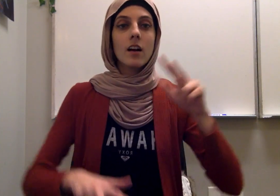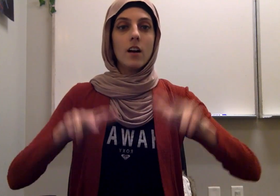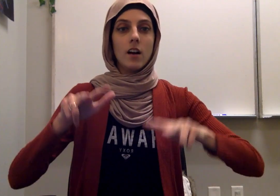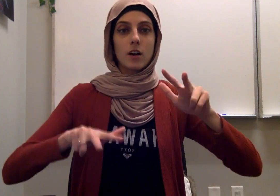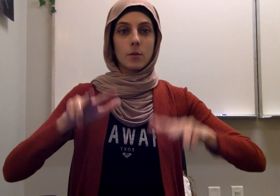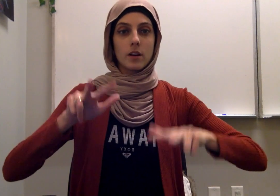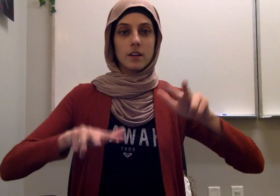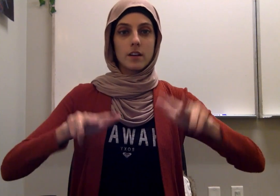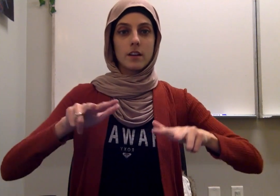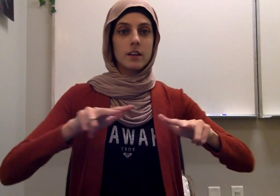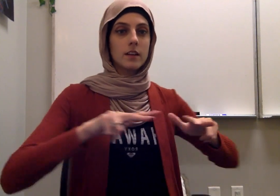Awkward.